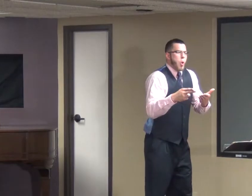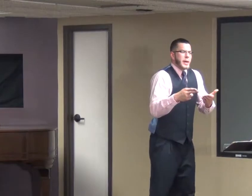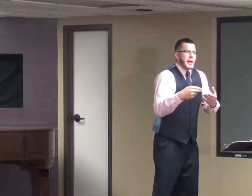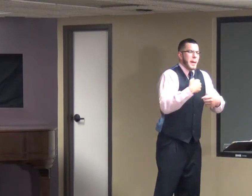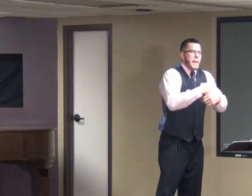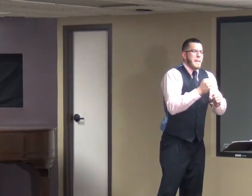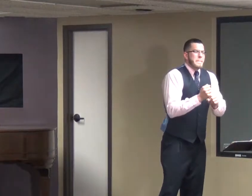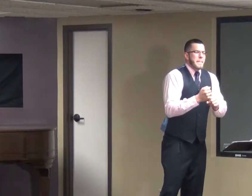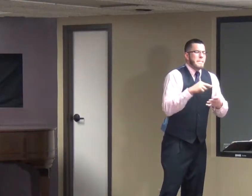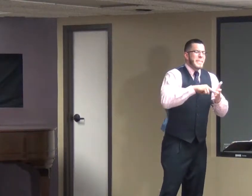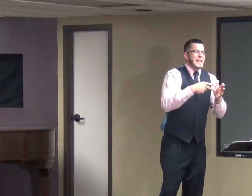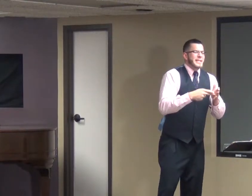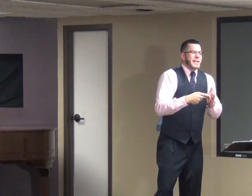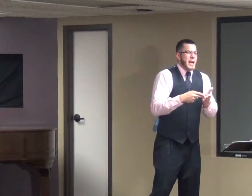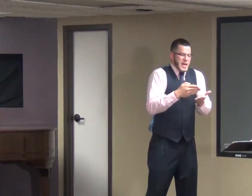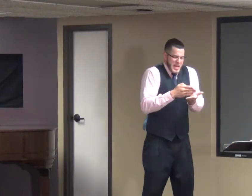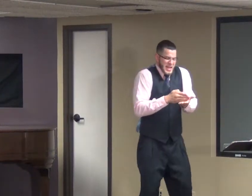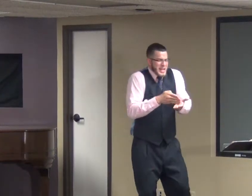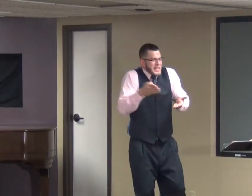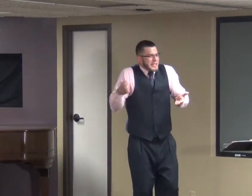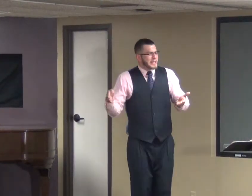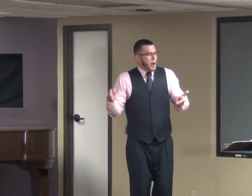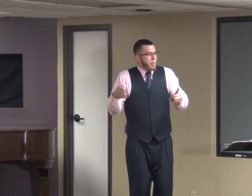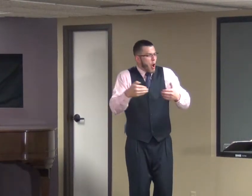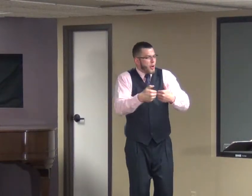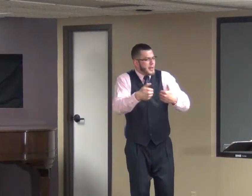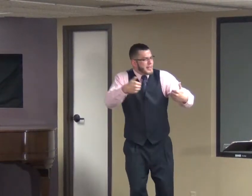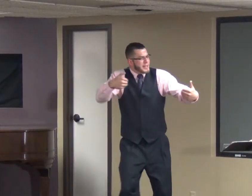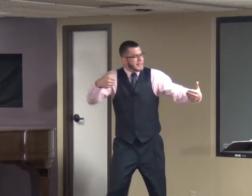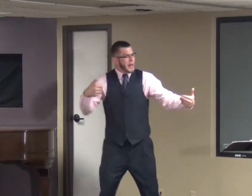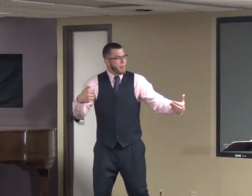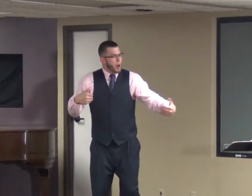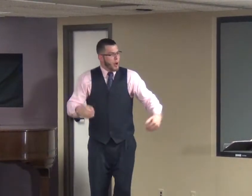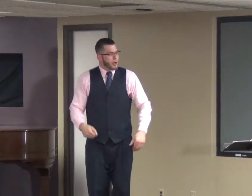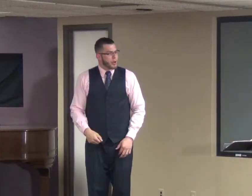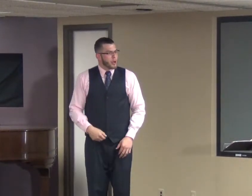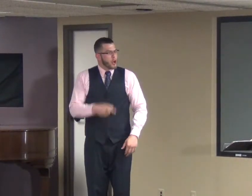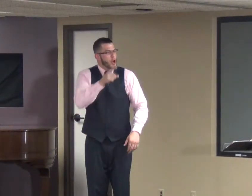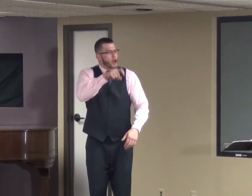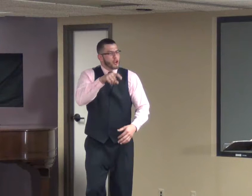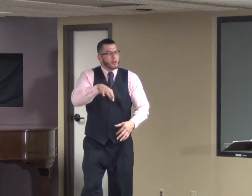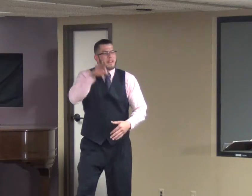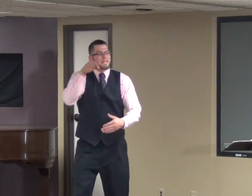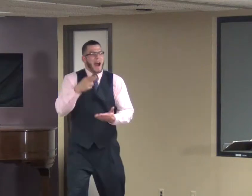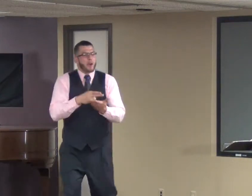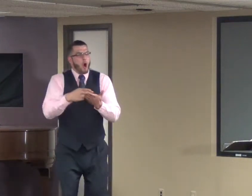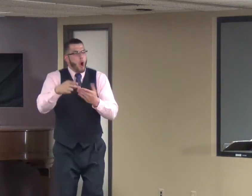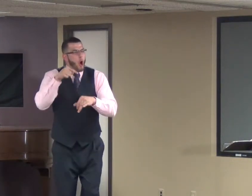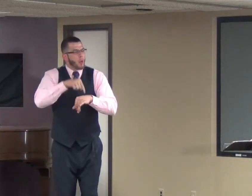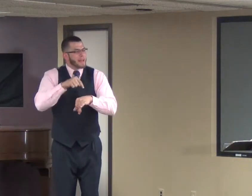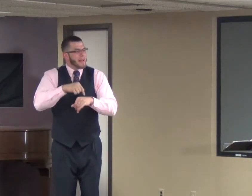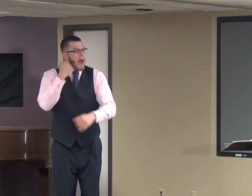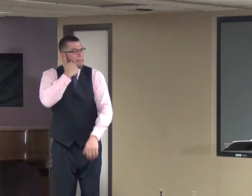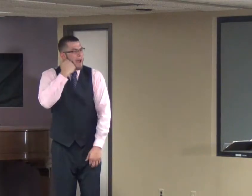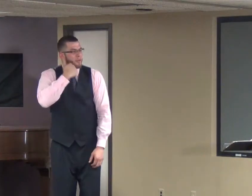Holy means set apart. Set apart. You need to find holy time every